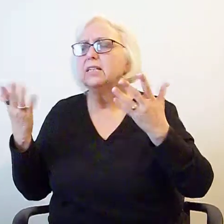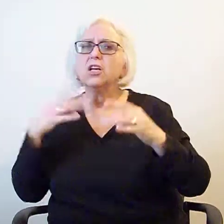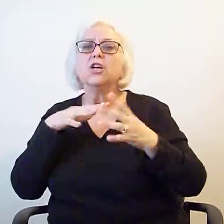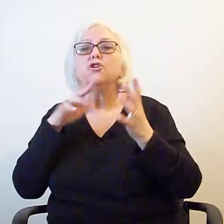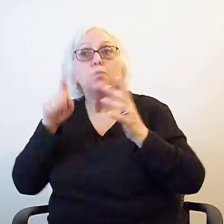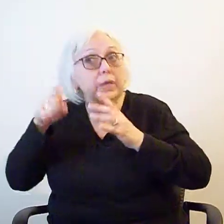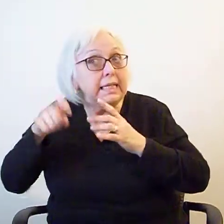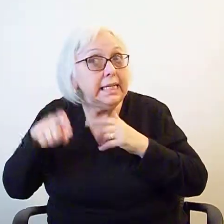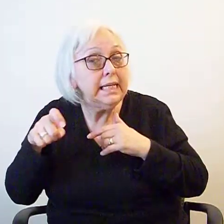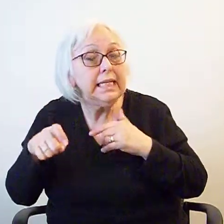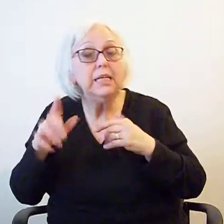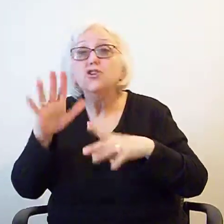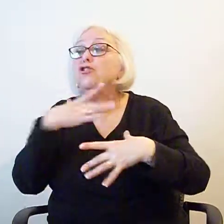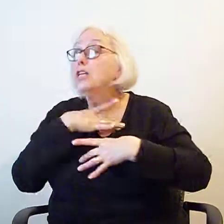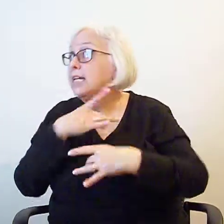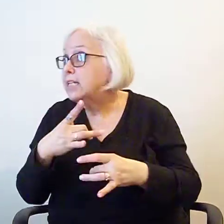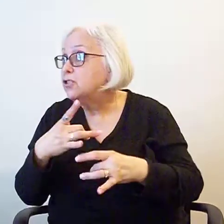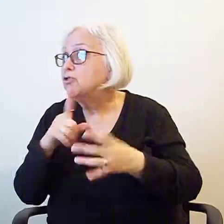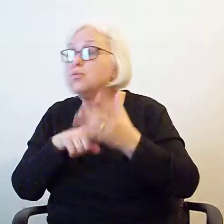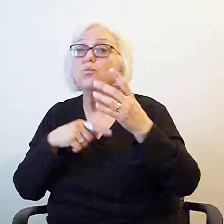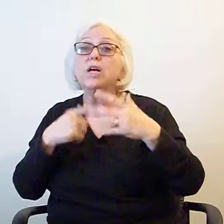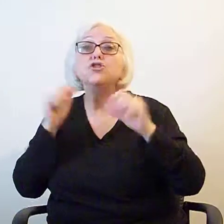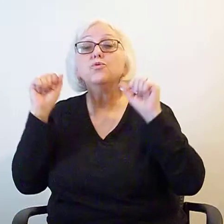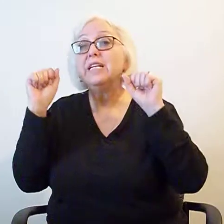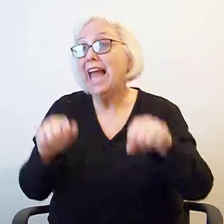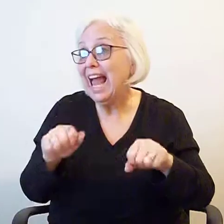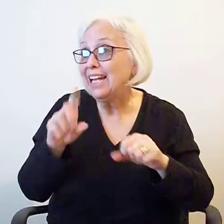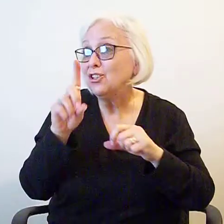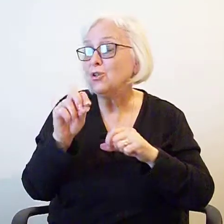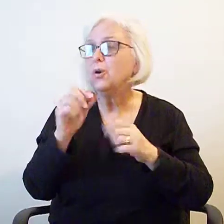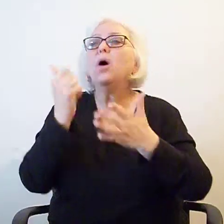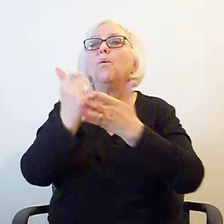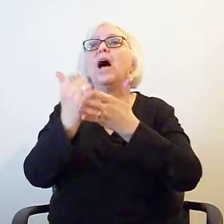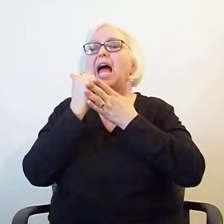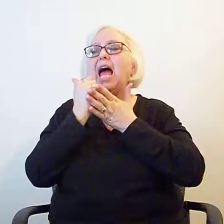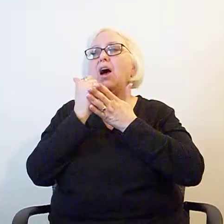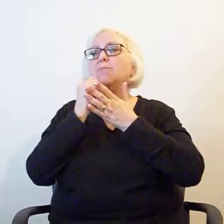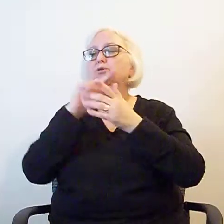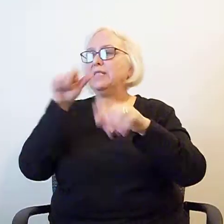your interests and your abilities that will help us in setting goals with you.